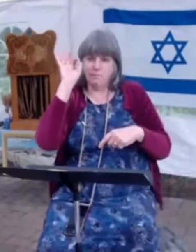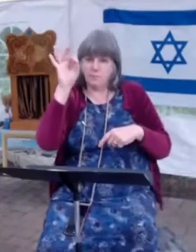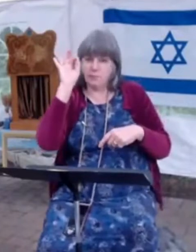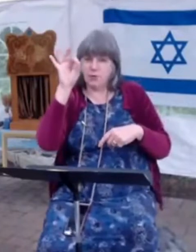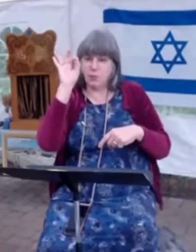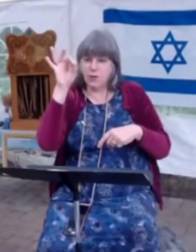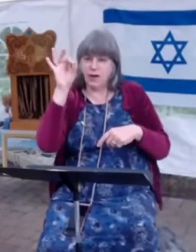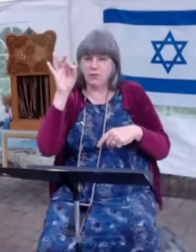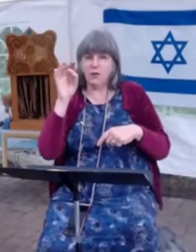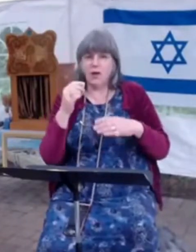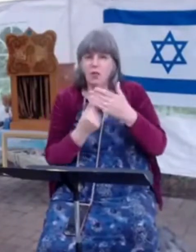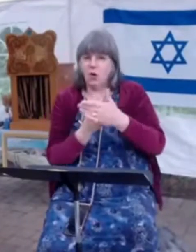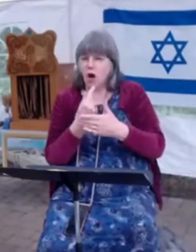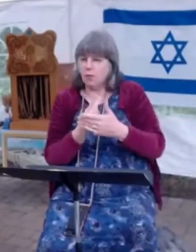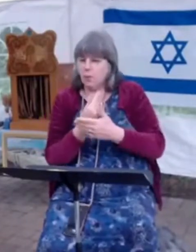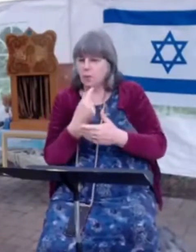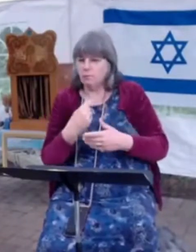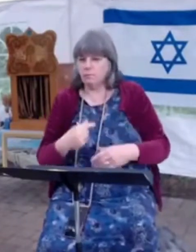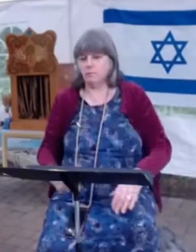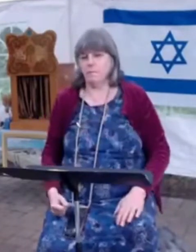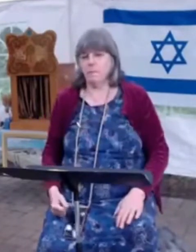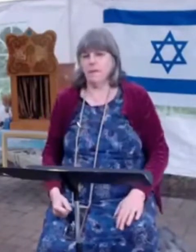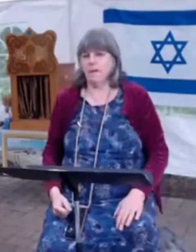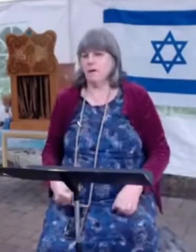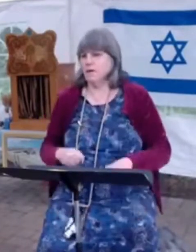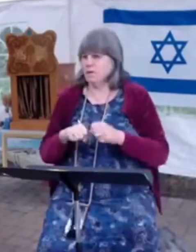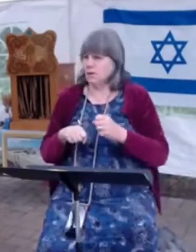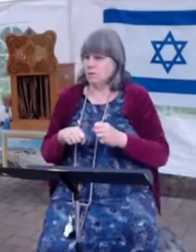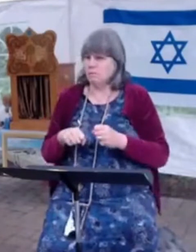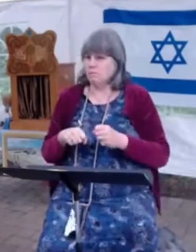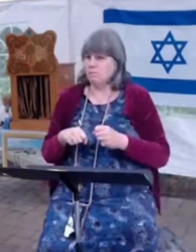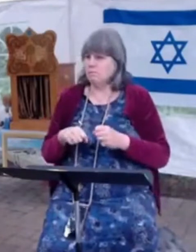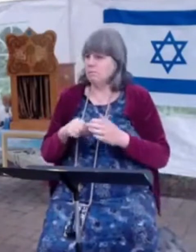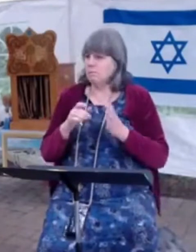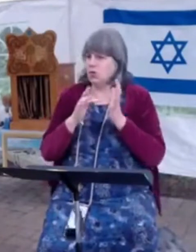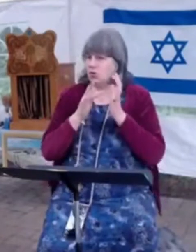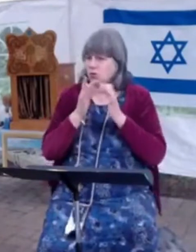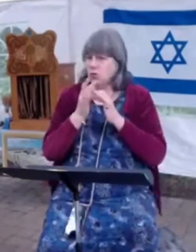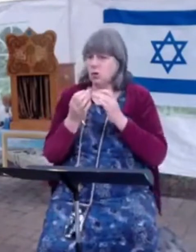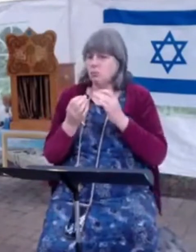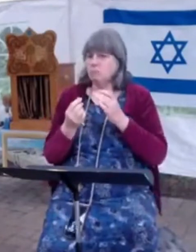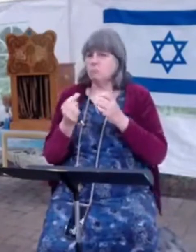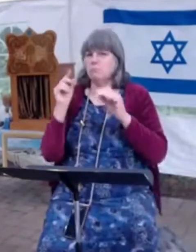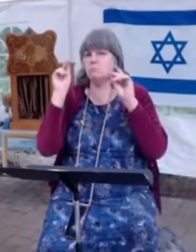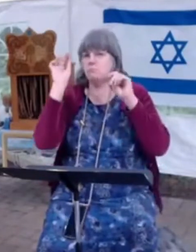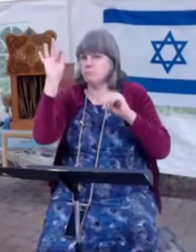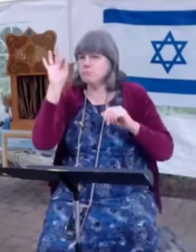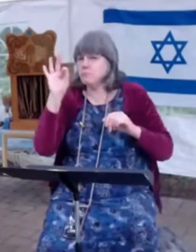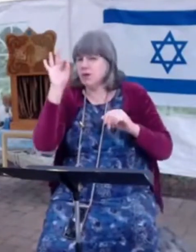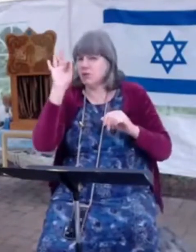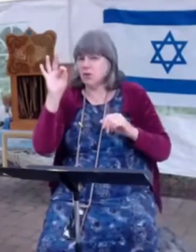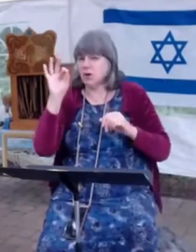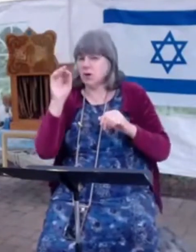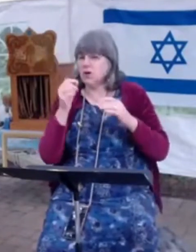And yes, they're supposed to know what it means. A Jewish person would know what it is, but a non-Jewish person would not.